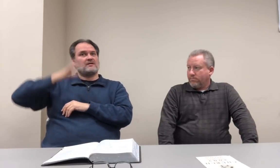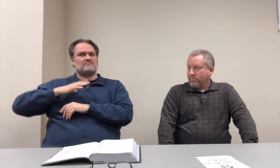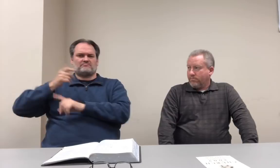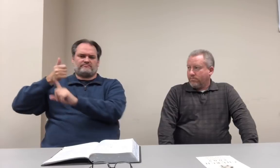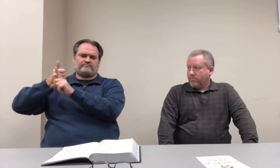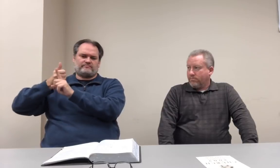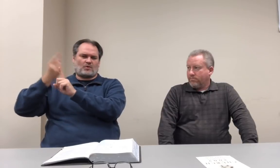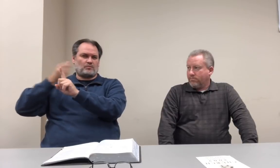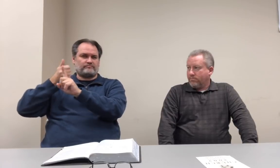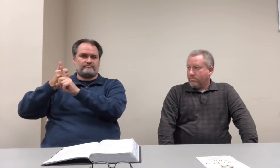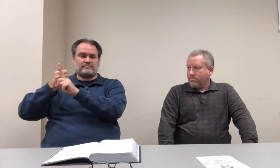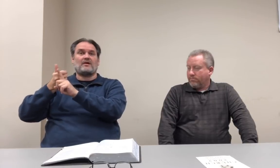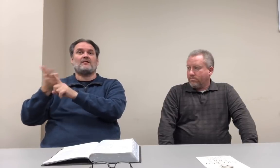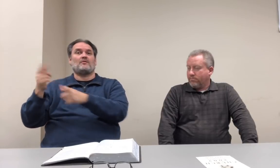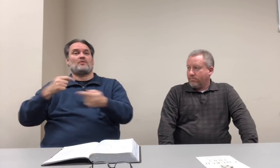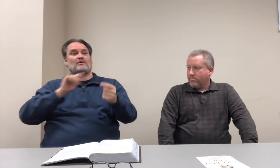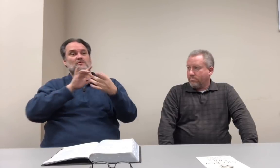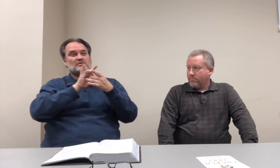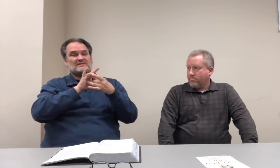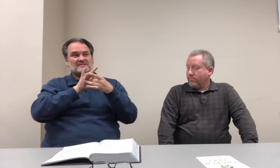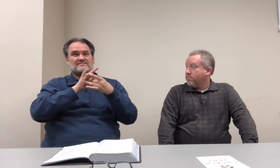Third, last, for our worship.